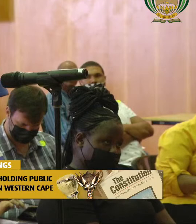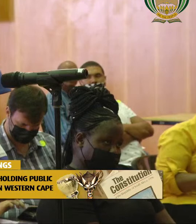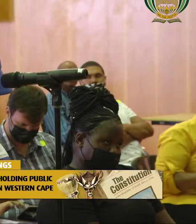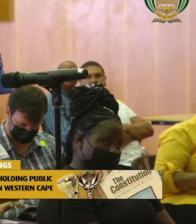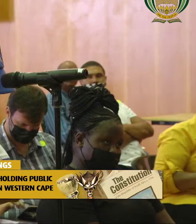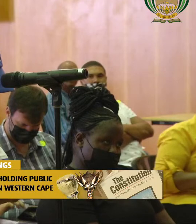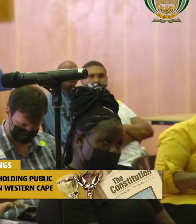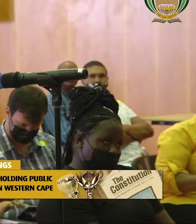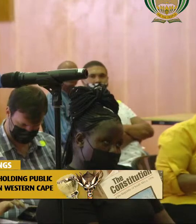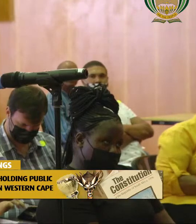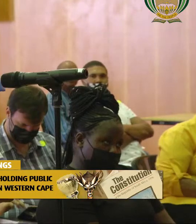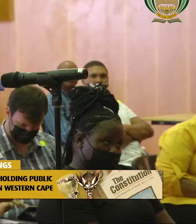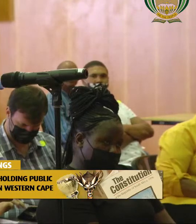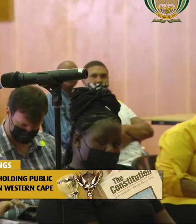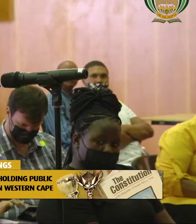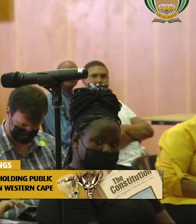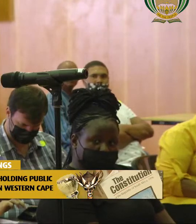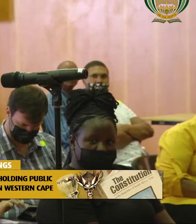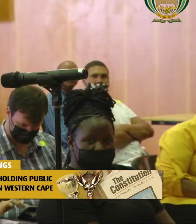Isithethe suka apha